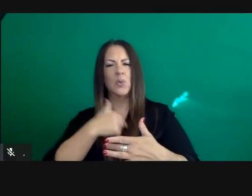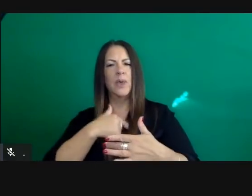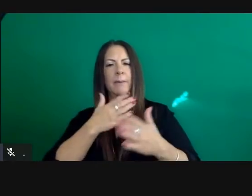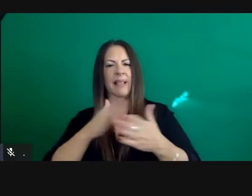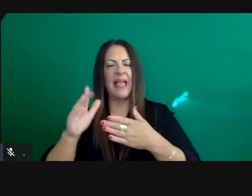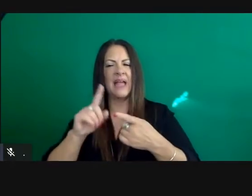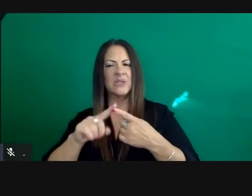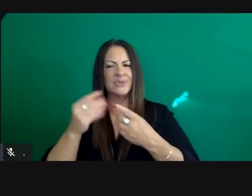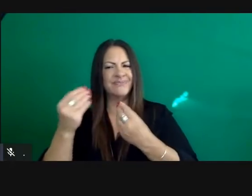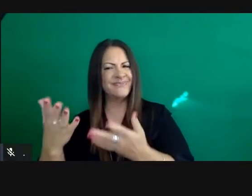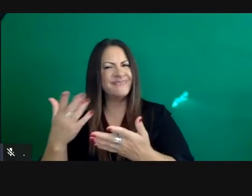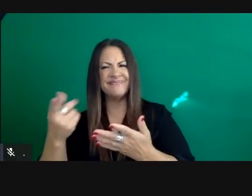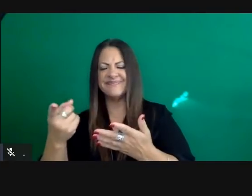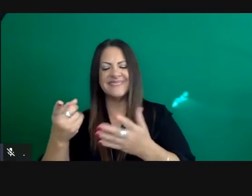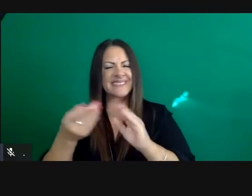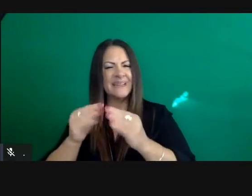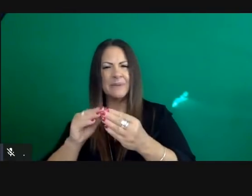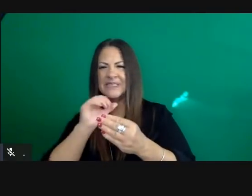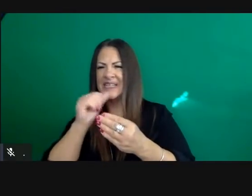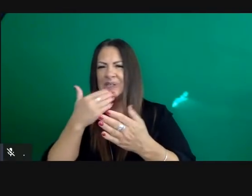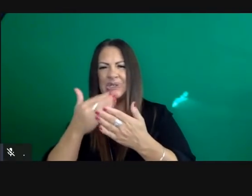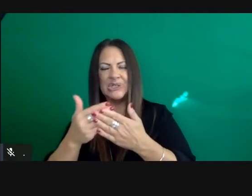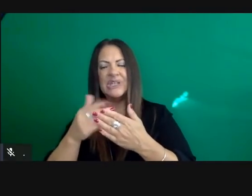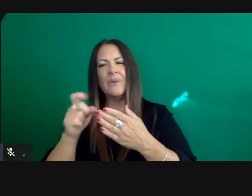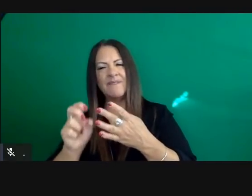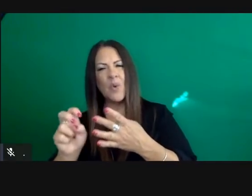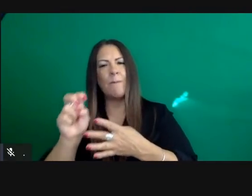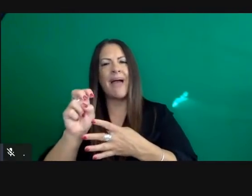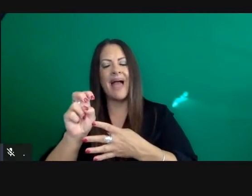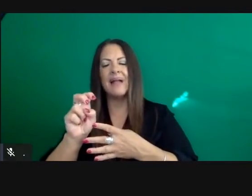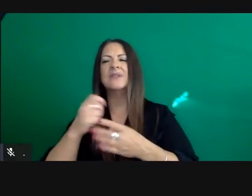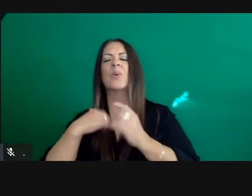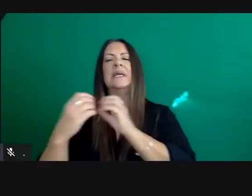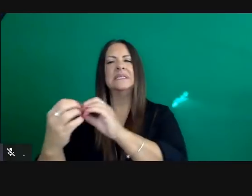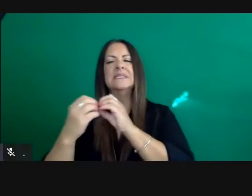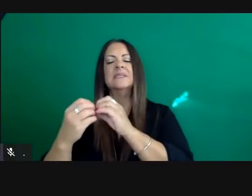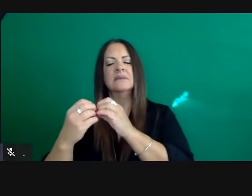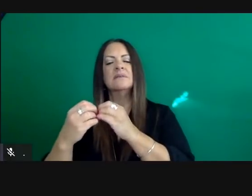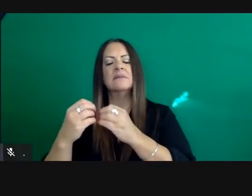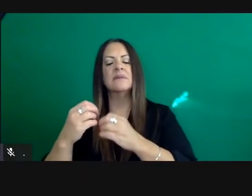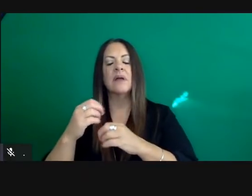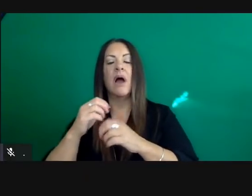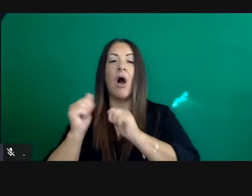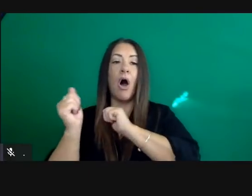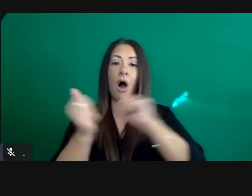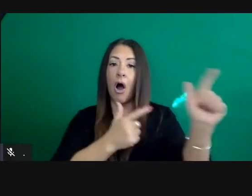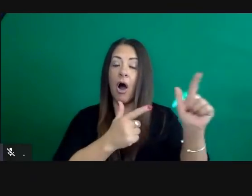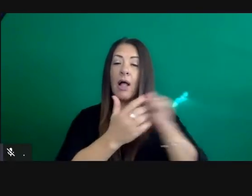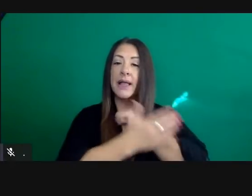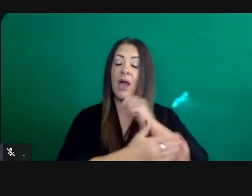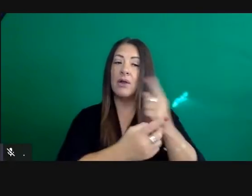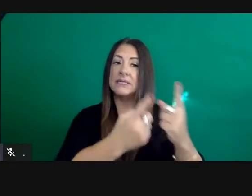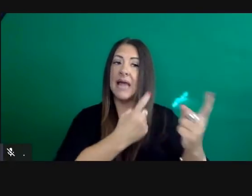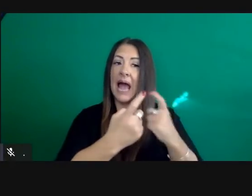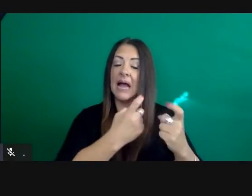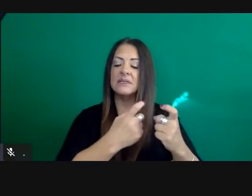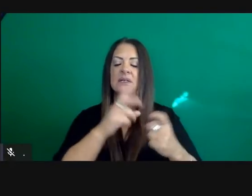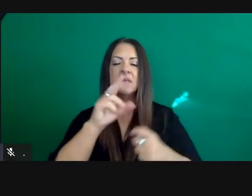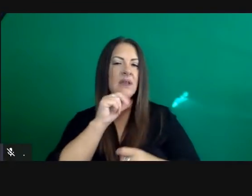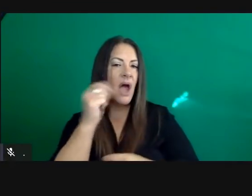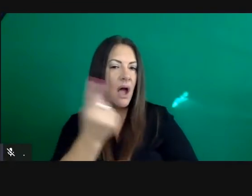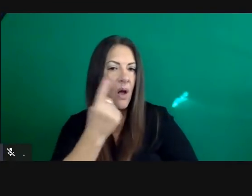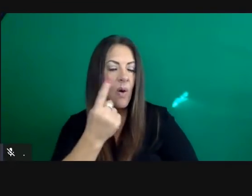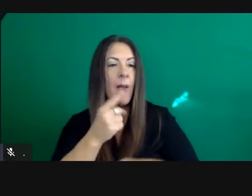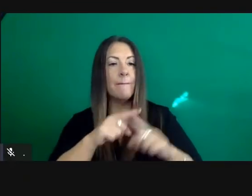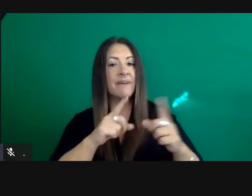of the questions that they have. Not every county has asked for it, but whenever they do, we believe it's the right thing